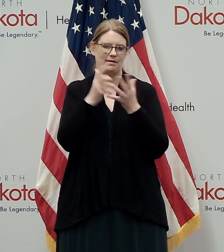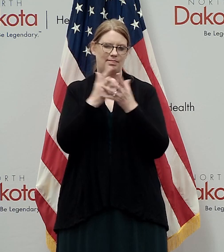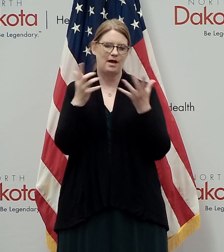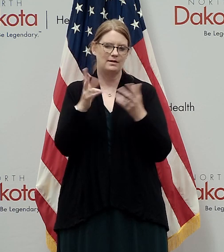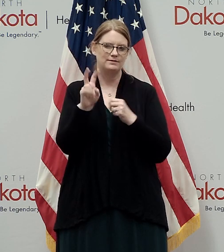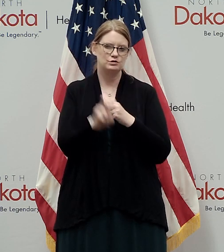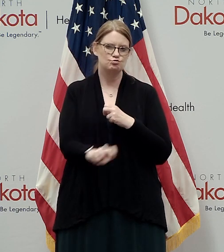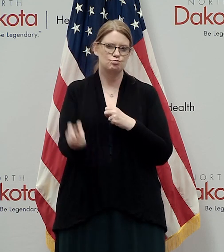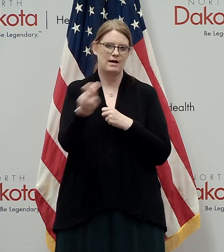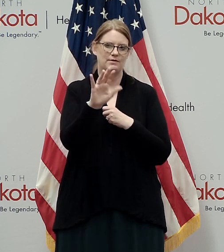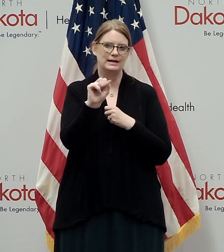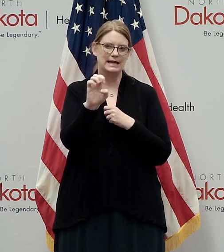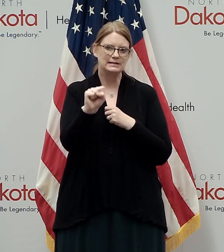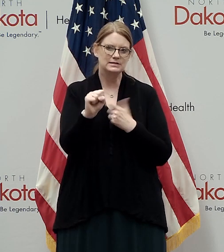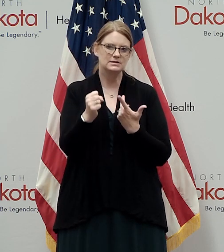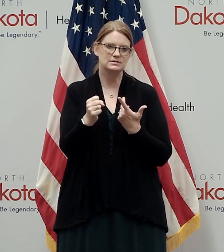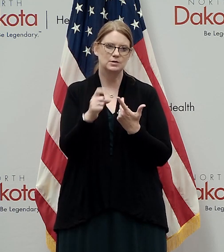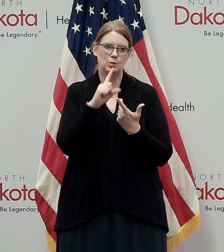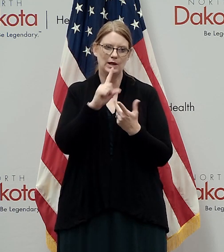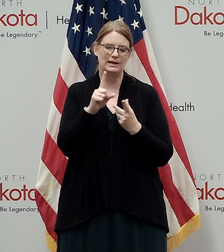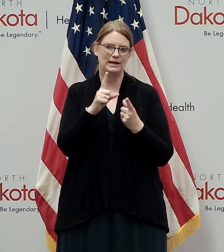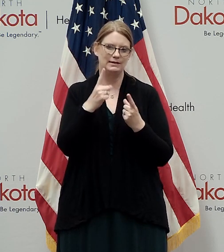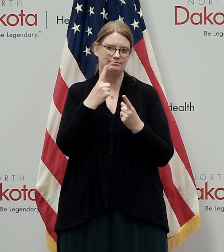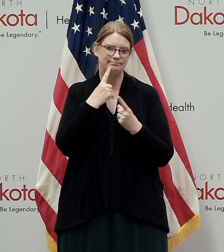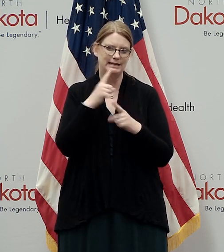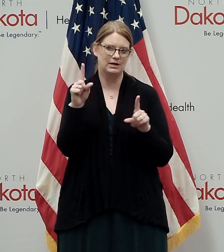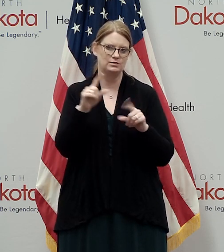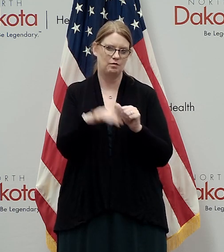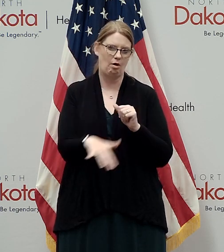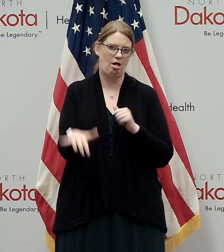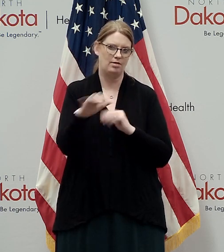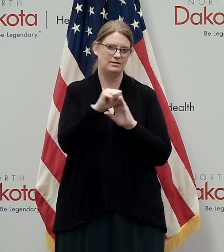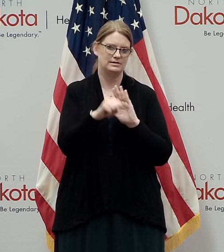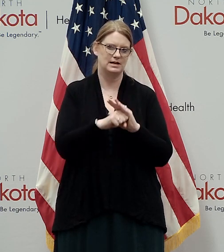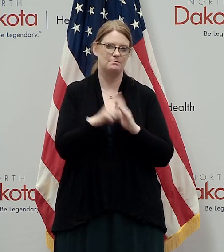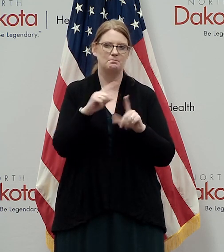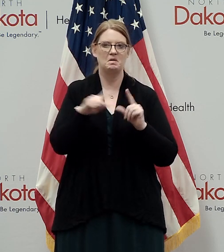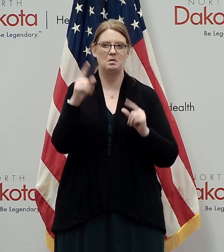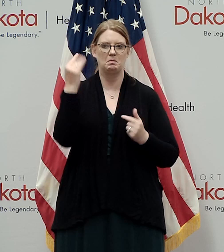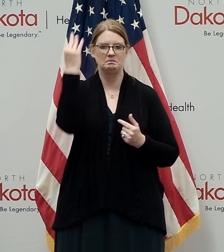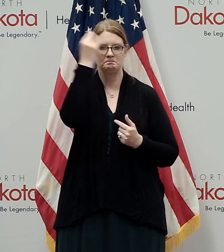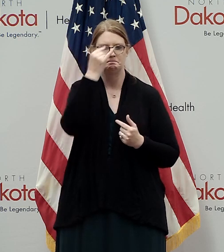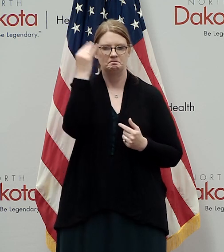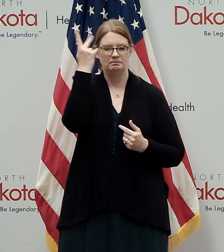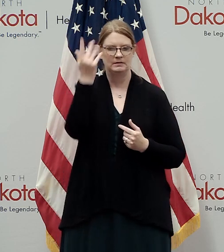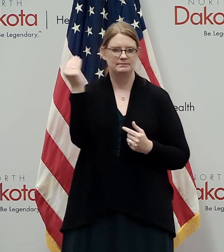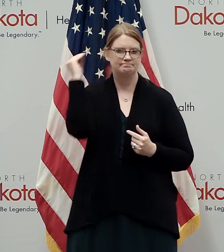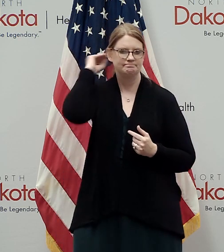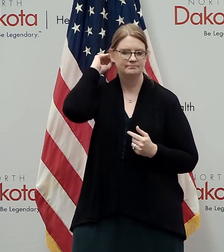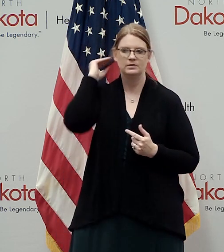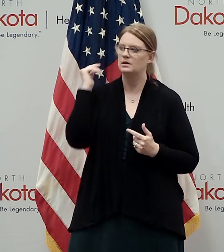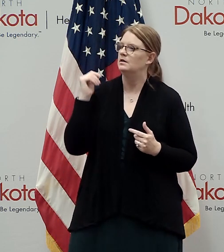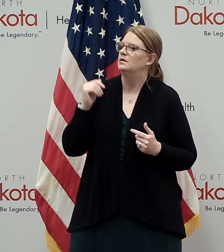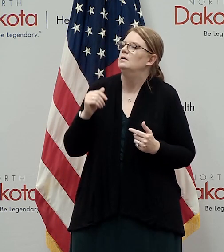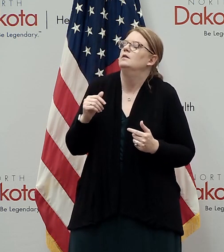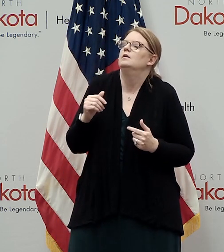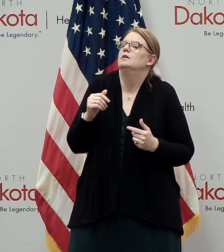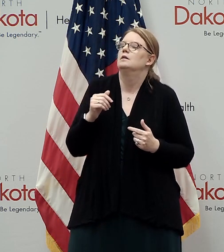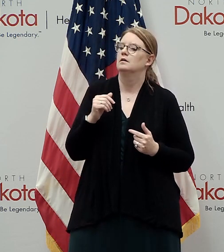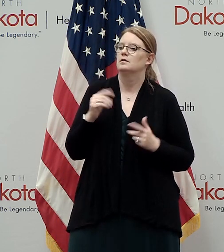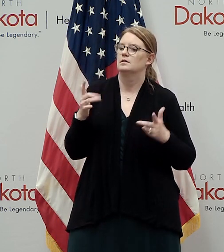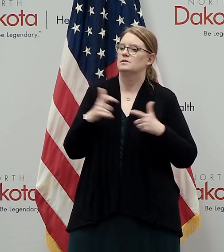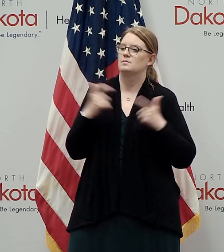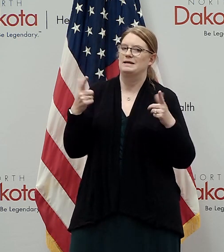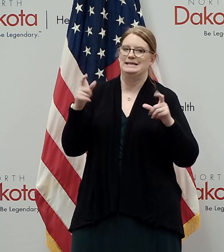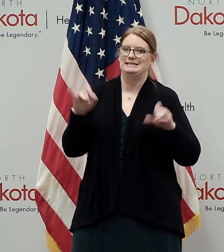do that for the statewide, but we'll keep that under consideration. I would say that, again, there was a large testing event